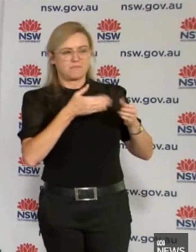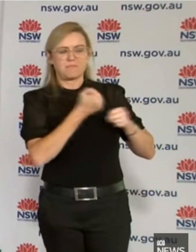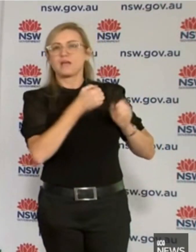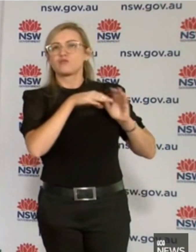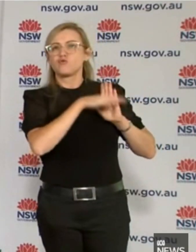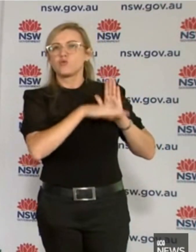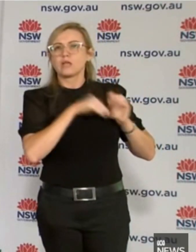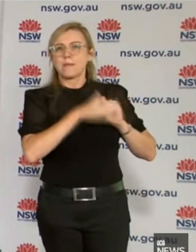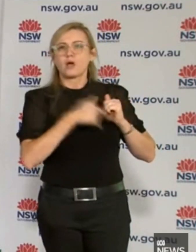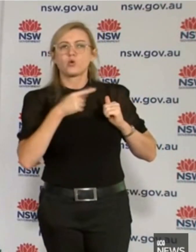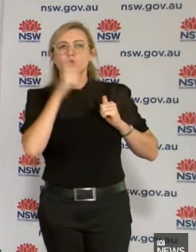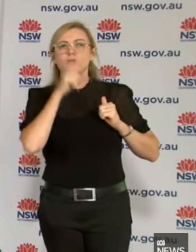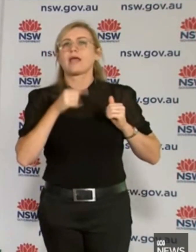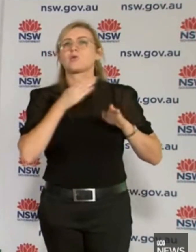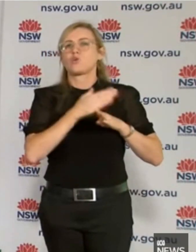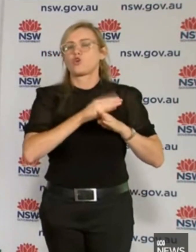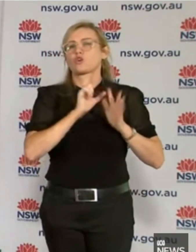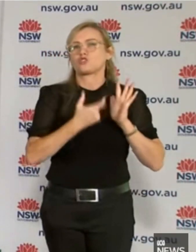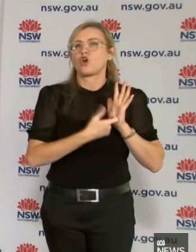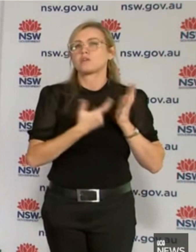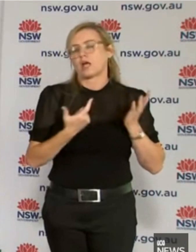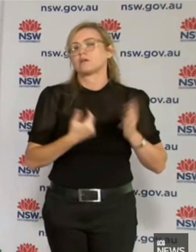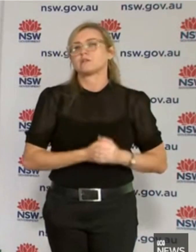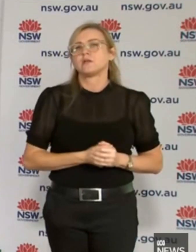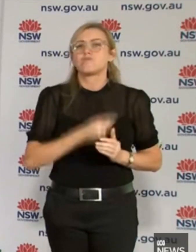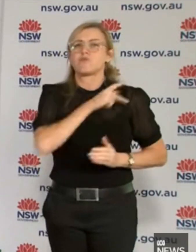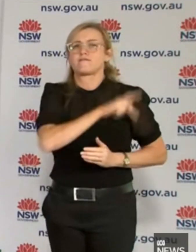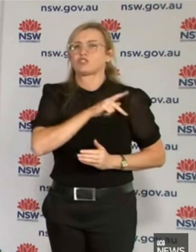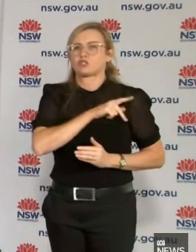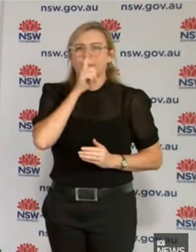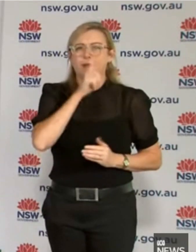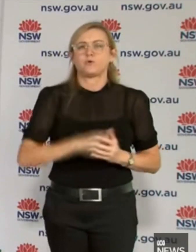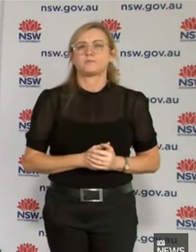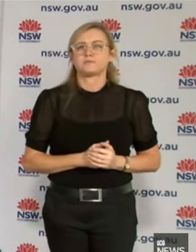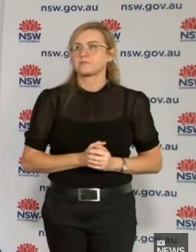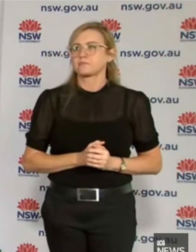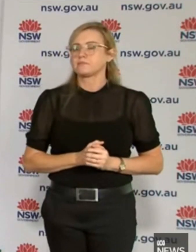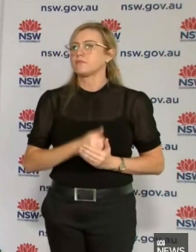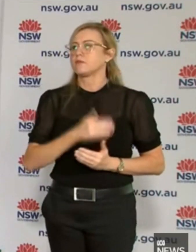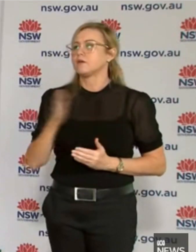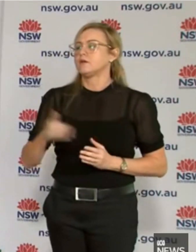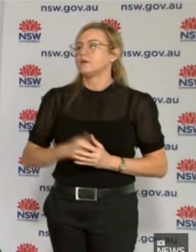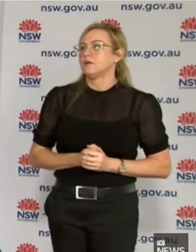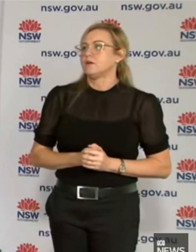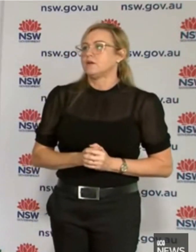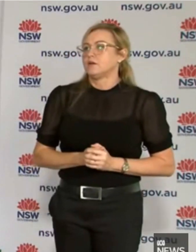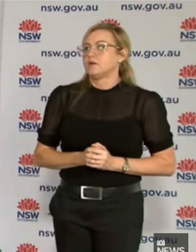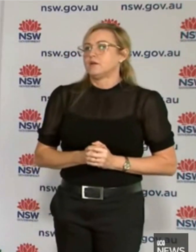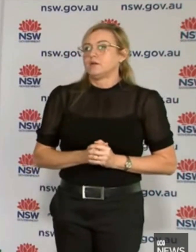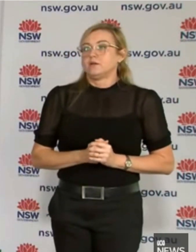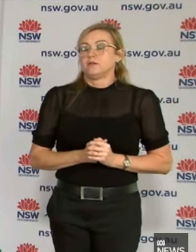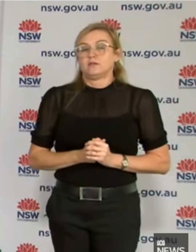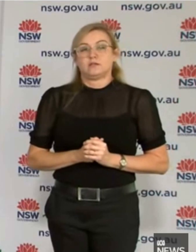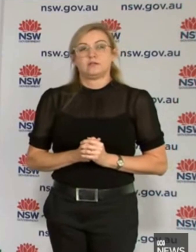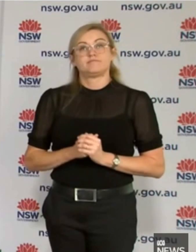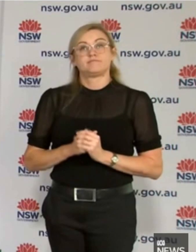not at all. Minister, can I just ask Sorry, can I just go to Ingrid, please? Yep. City of Sydney has decided to cancel the 9 p.m. fireworks